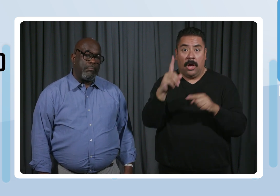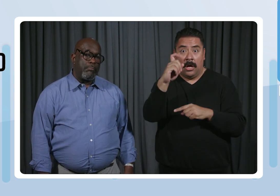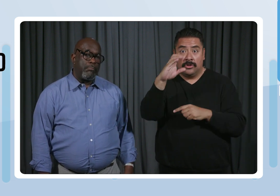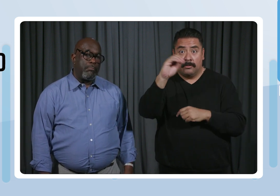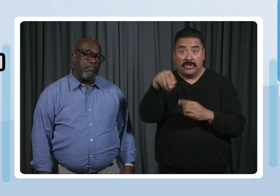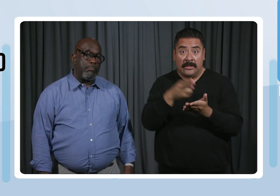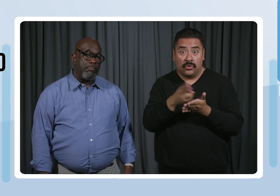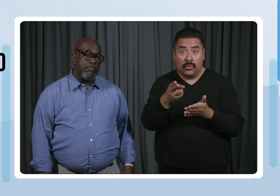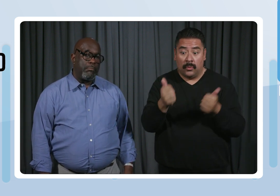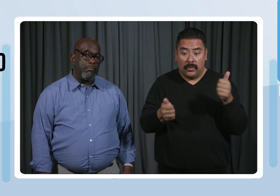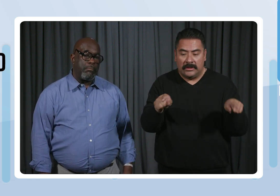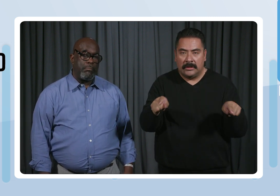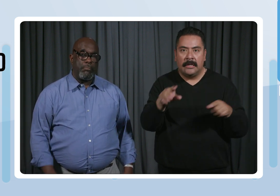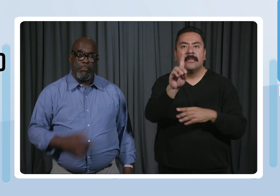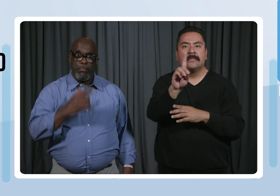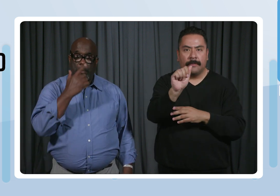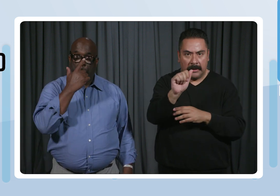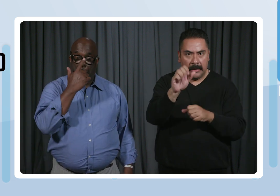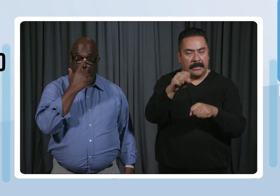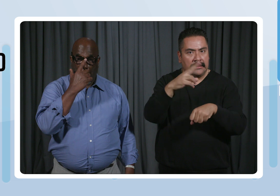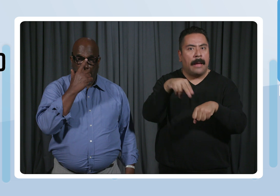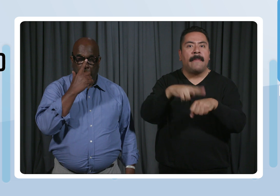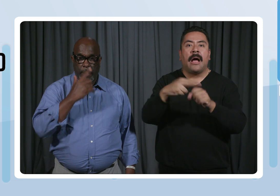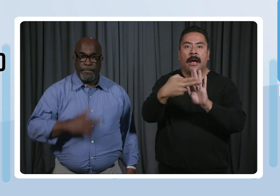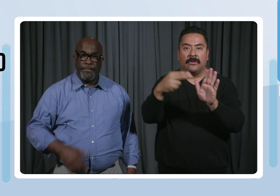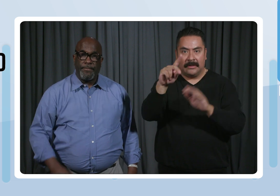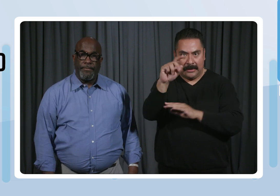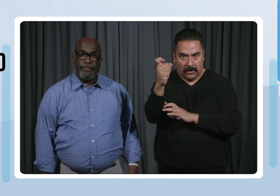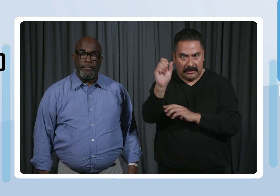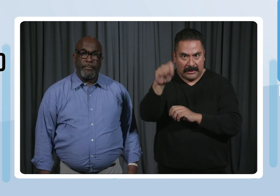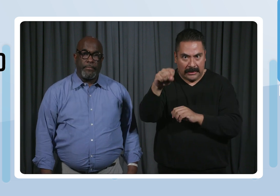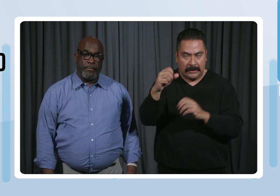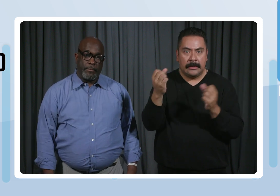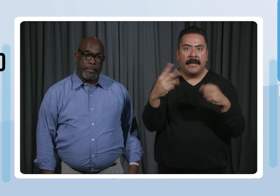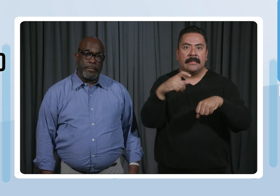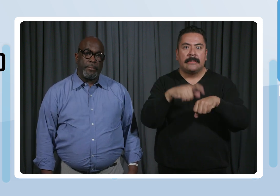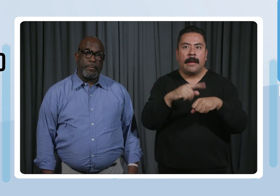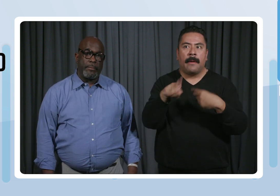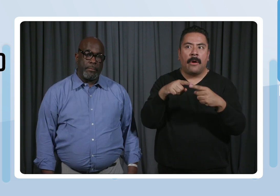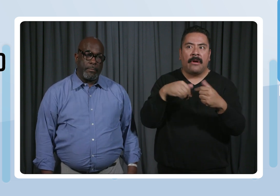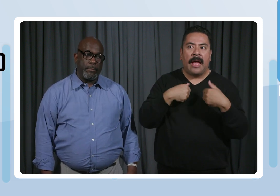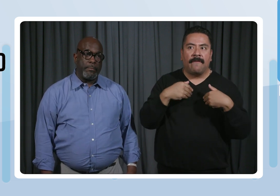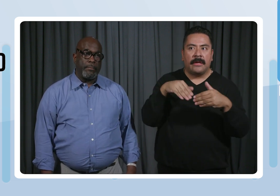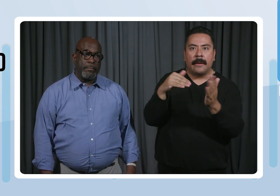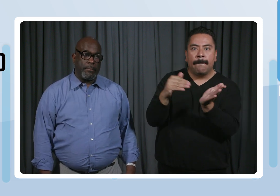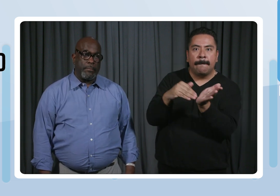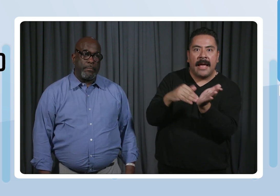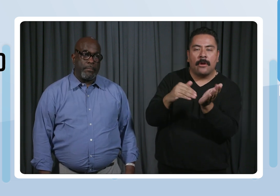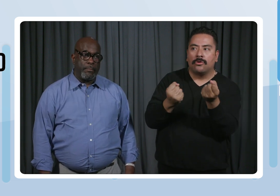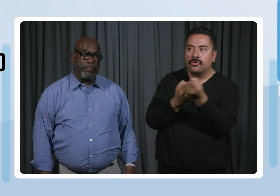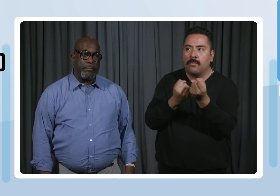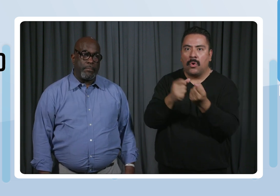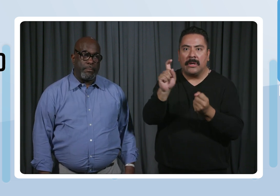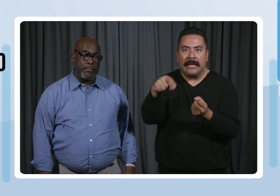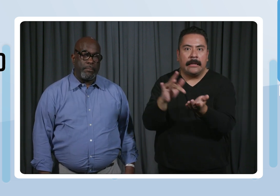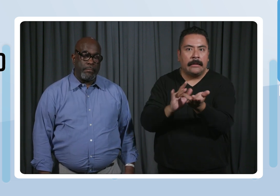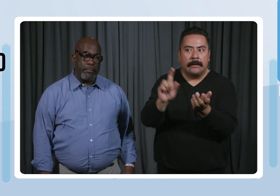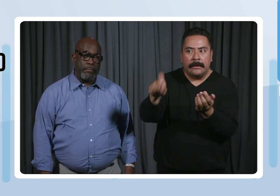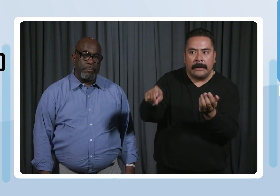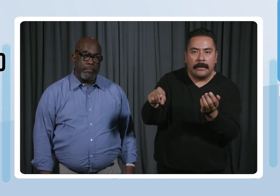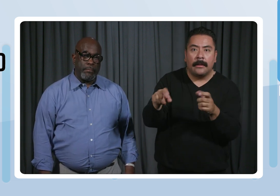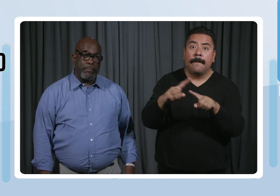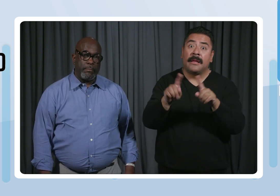because disability is absolutely about diagnosis. In many cases, it's about having access to the medical supports that you need.